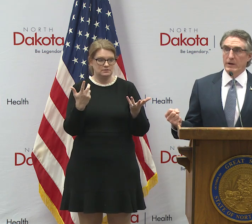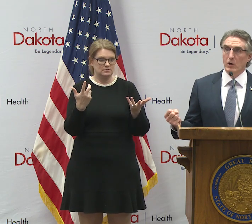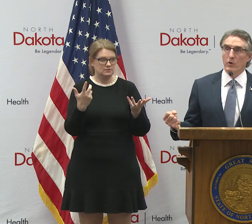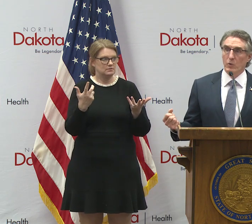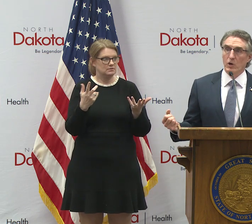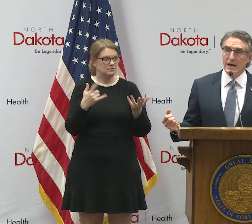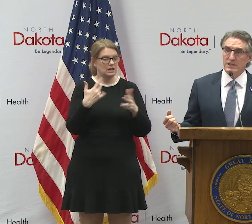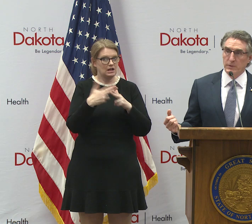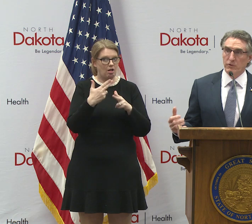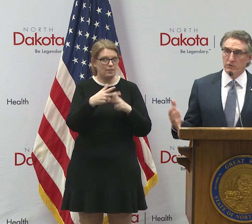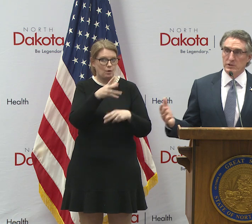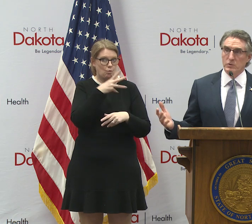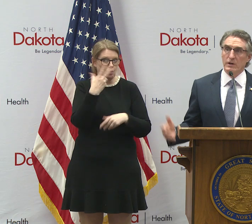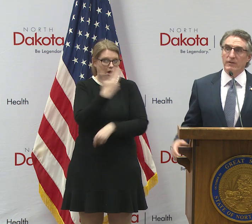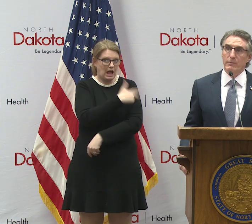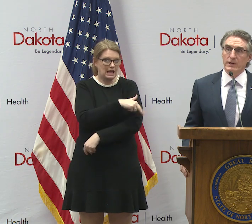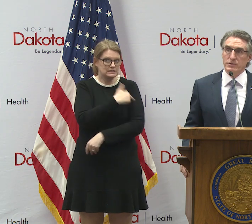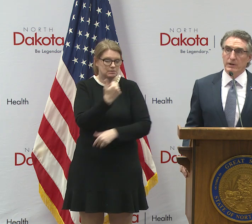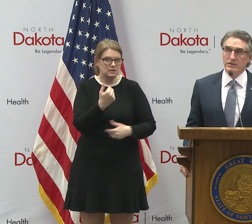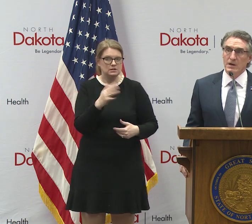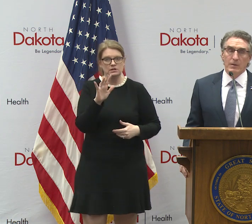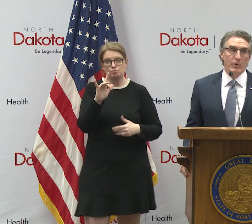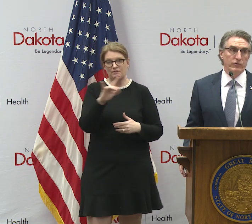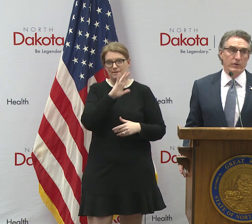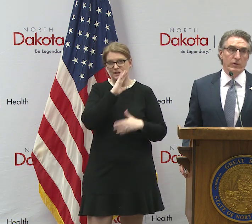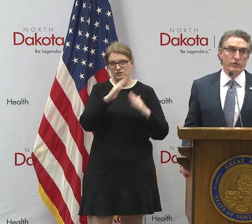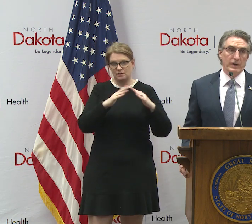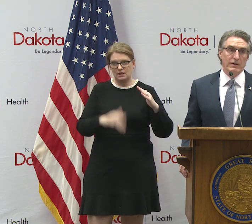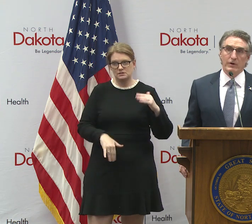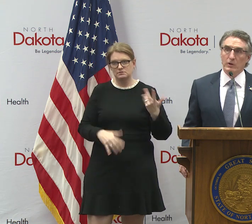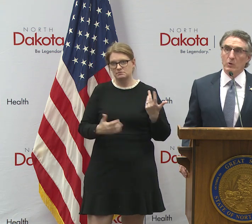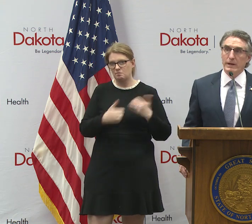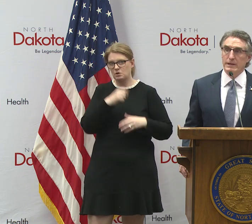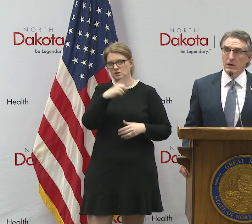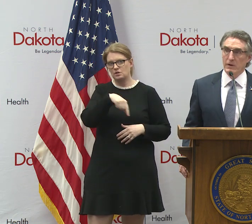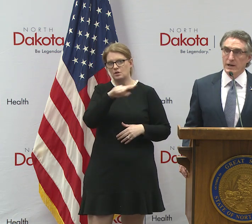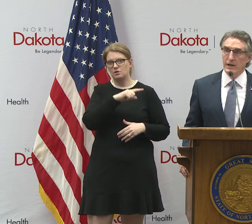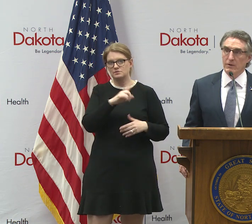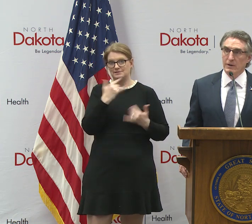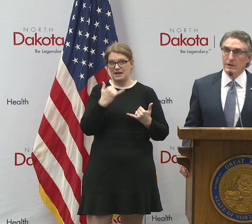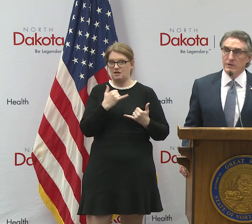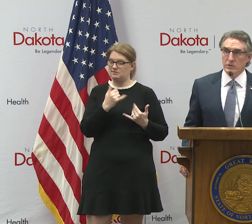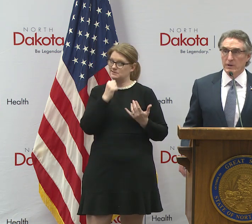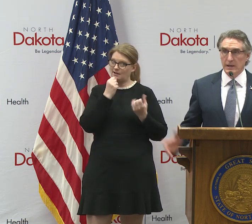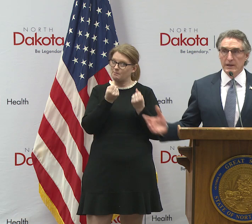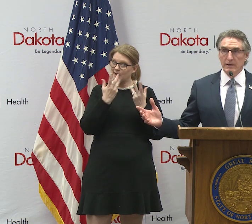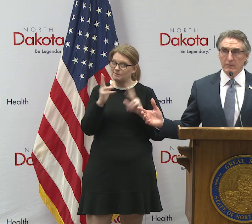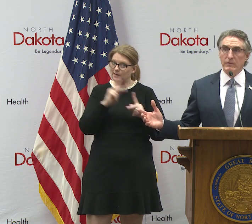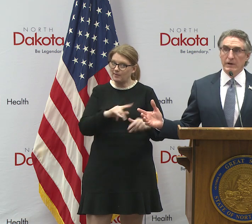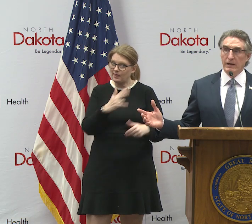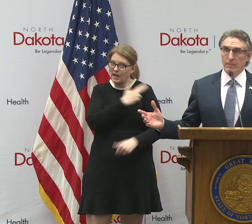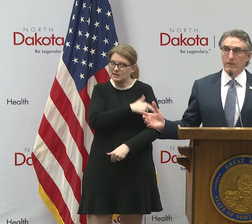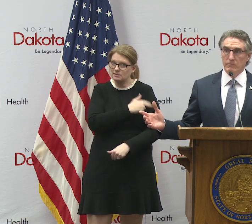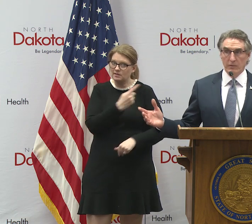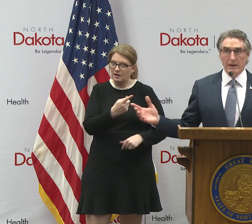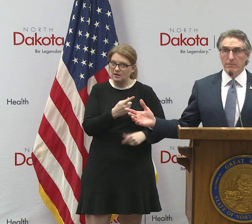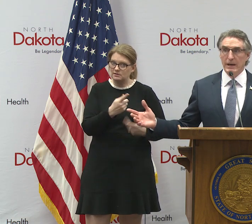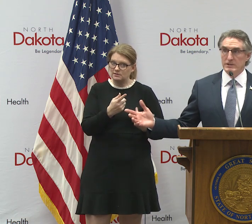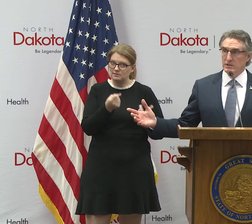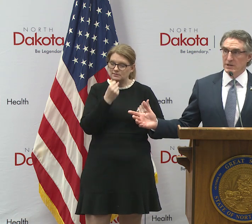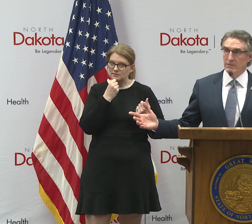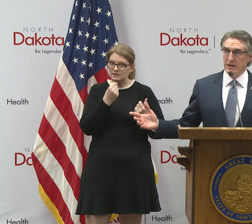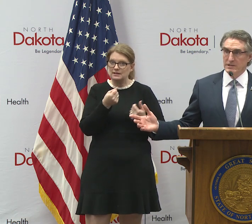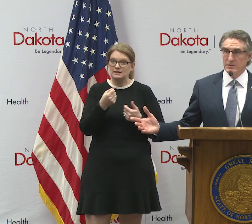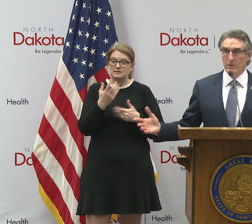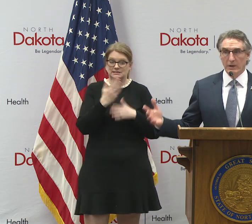other people might call the rural hospitals, usually 25 beds or less, most of those have got a very low bed count right now. So then again, we got